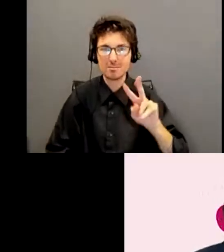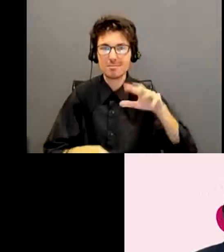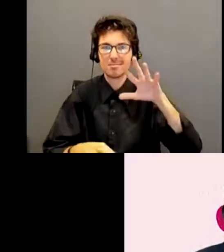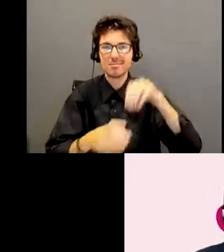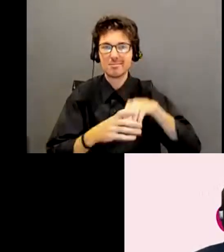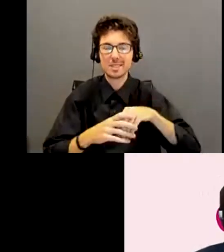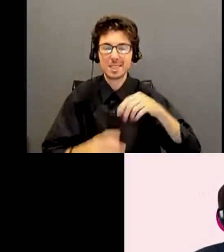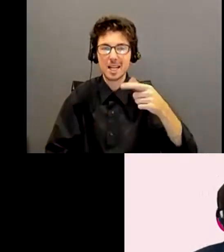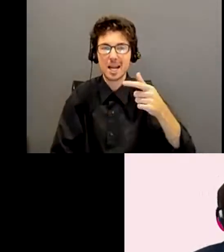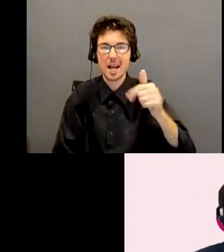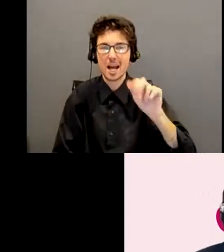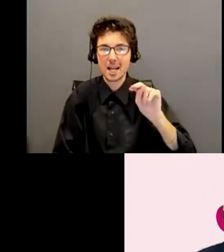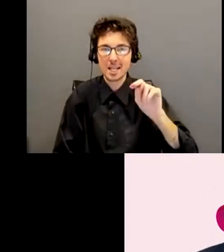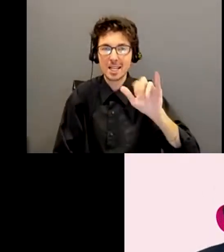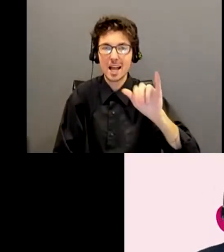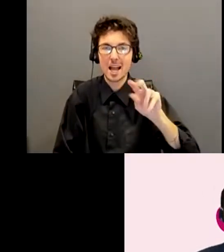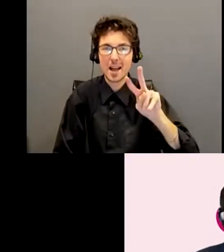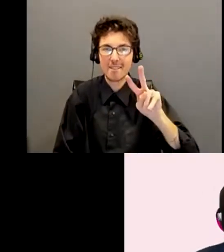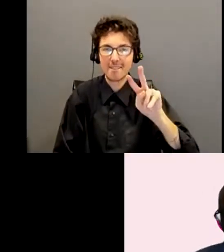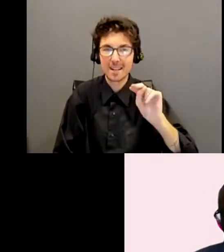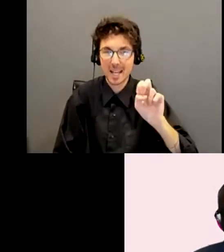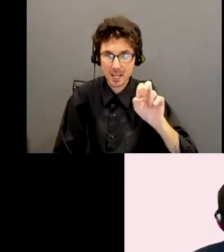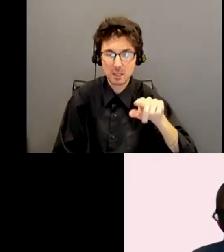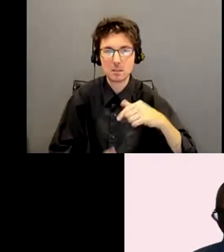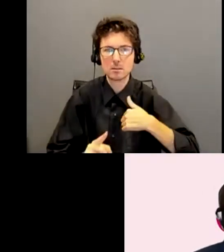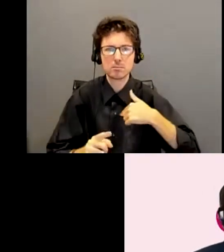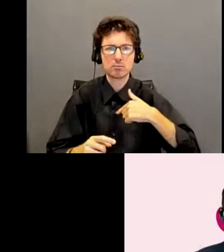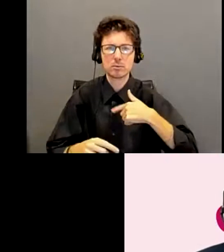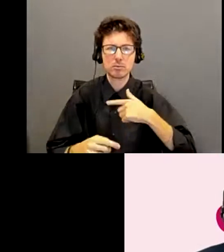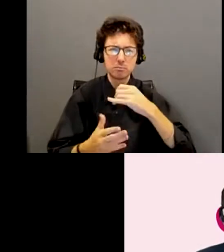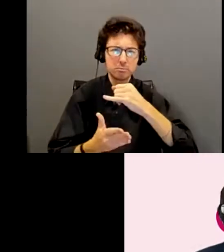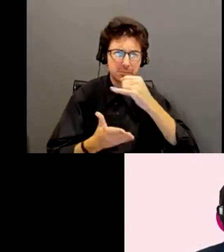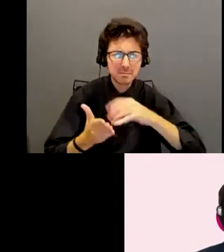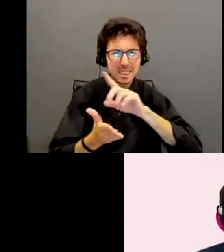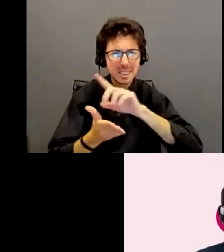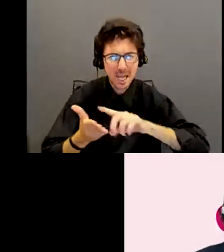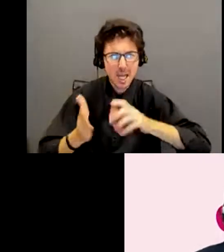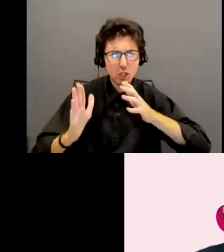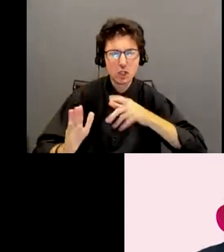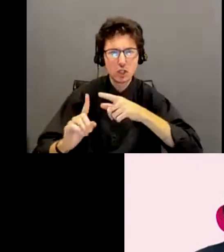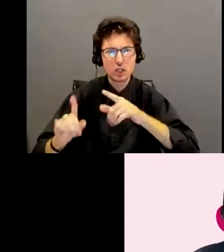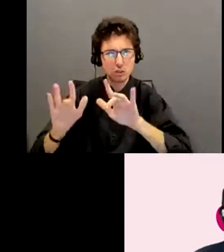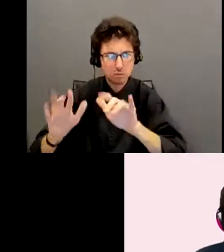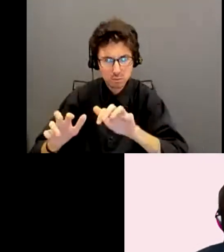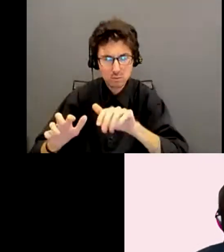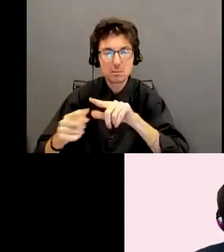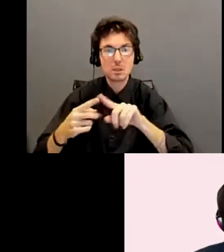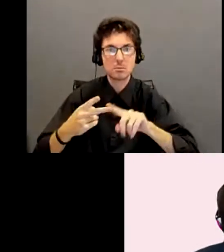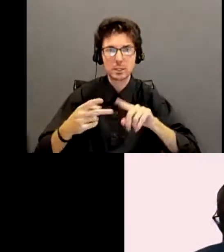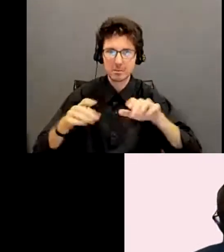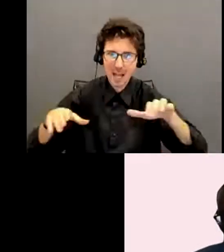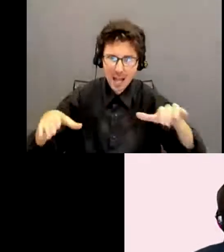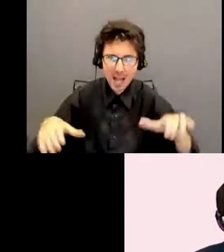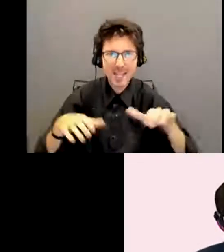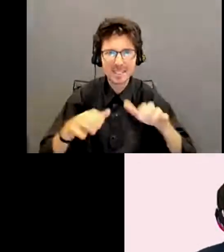a graphic designer. I'm a social activist, one of the founders of Michol, as Tomer says.